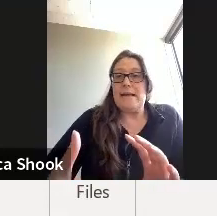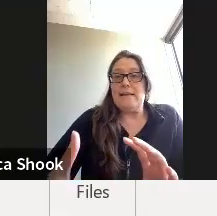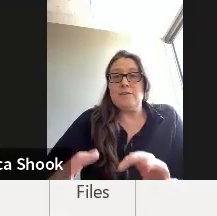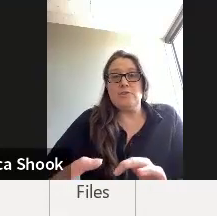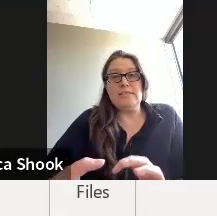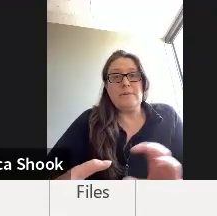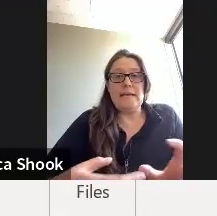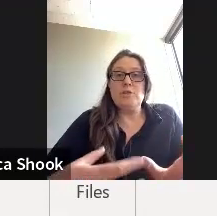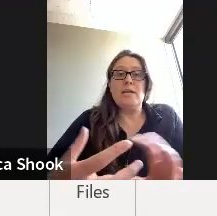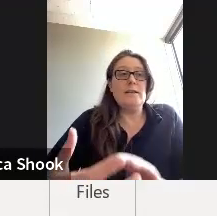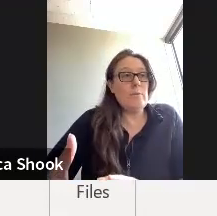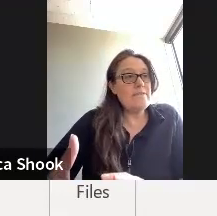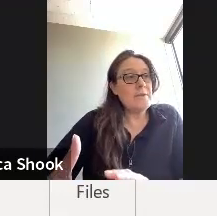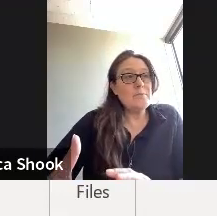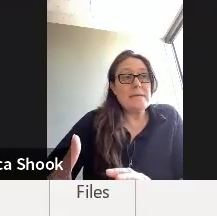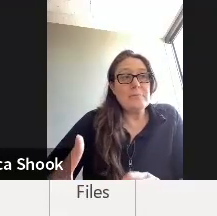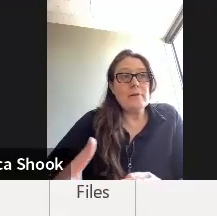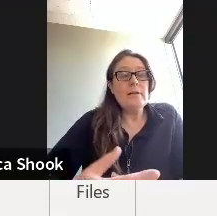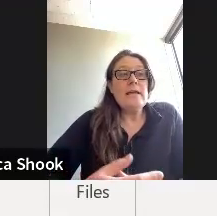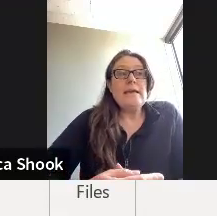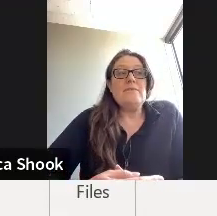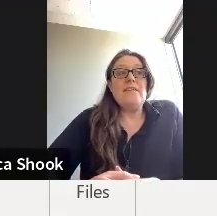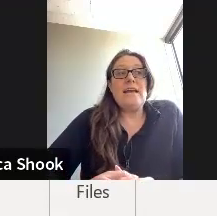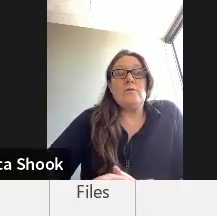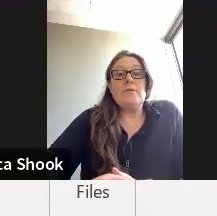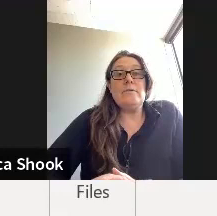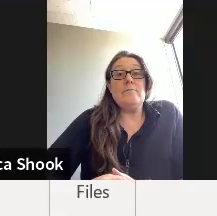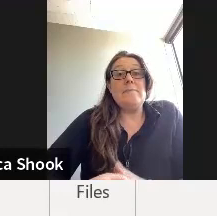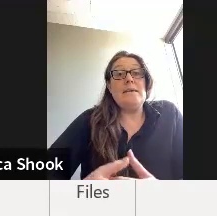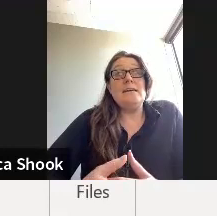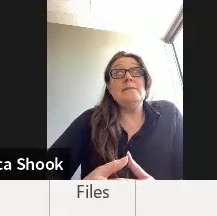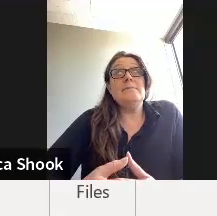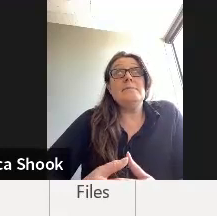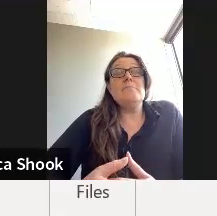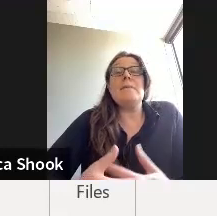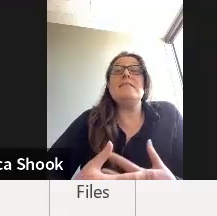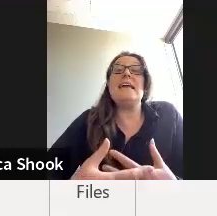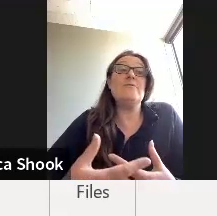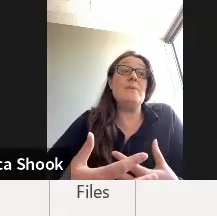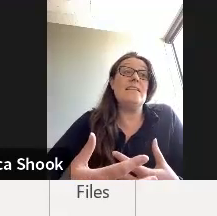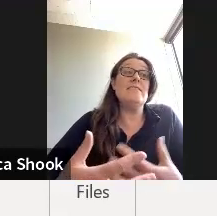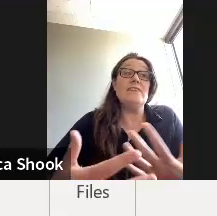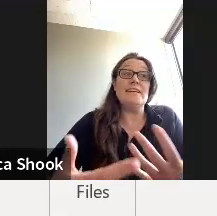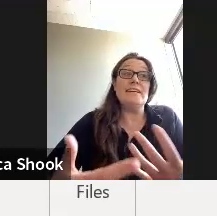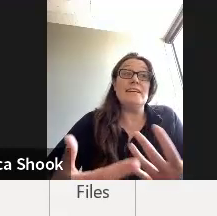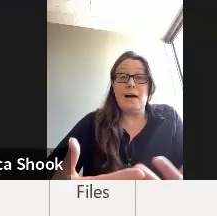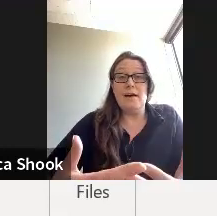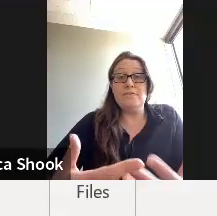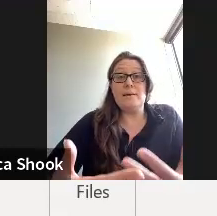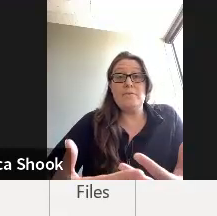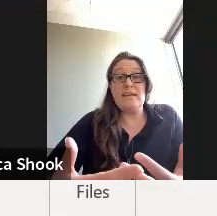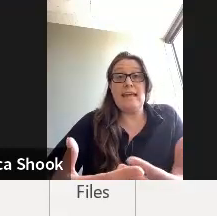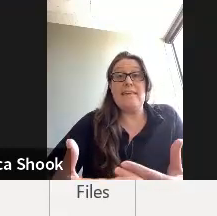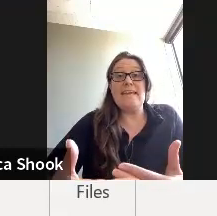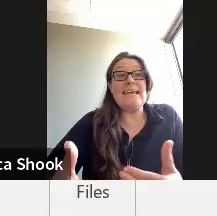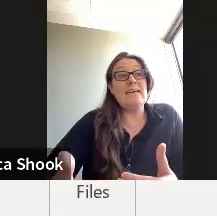from additional stimulation and away from other people. If they are maybe they have been the victim